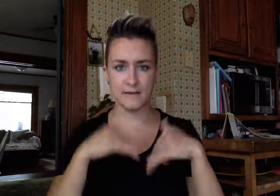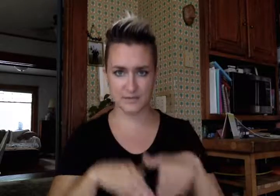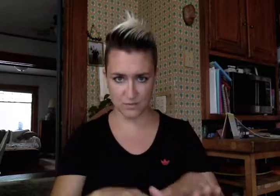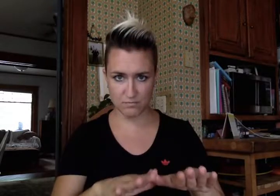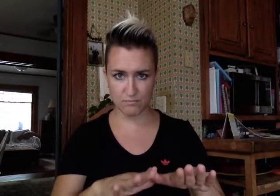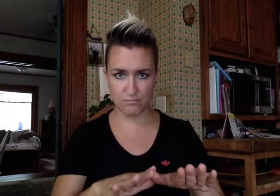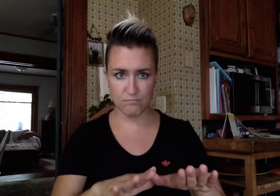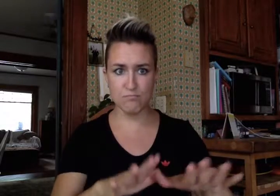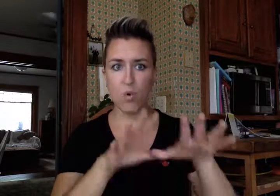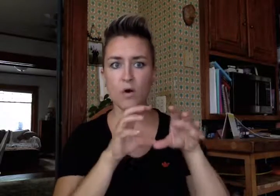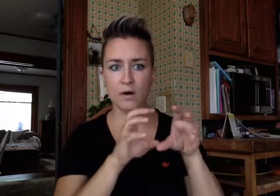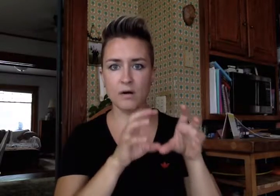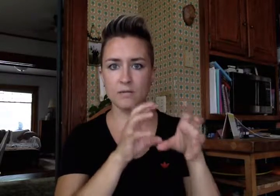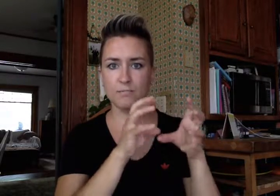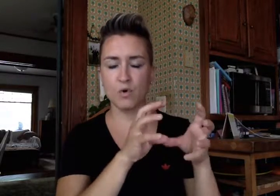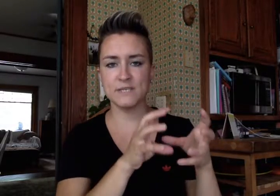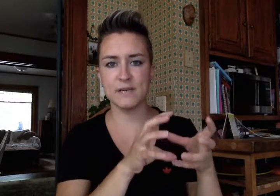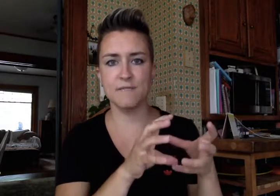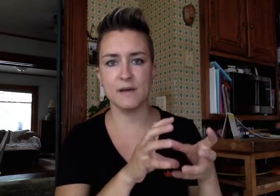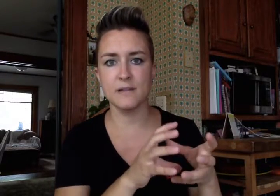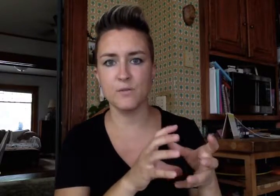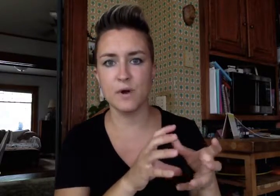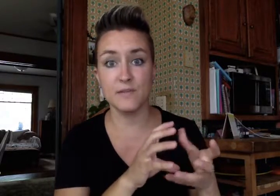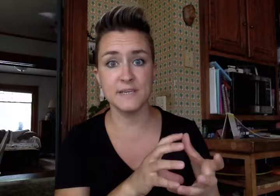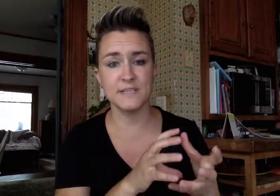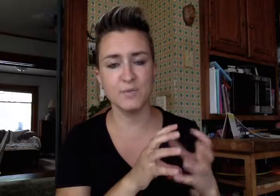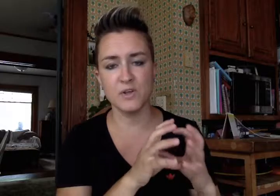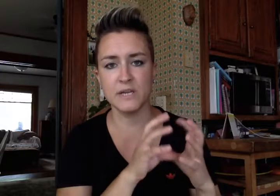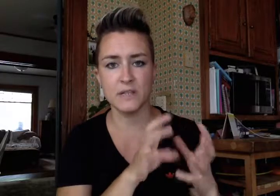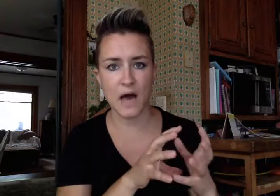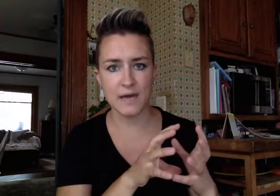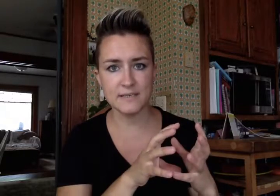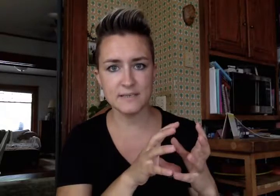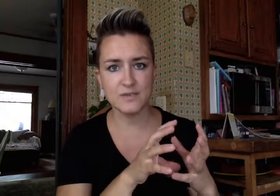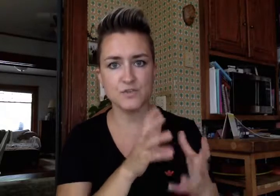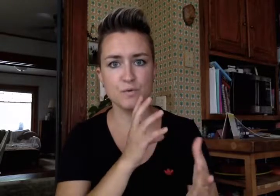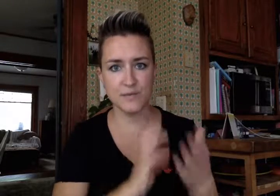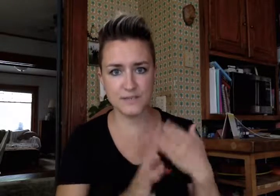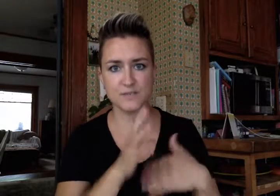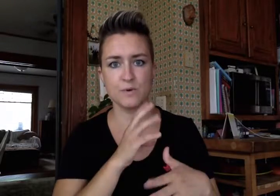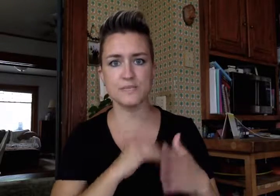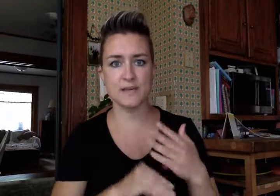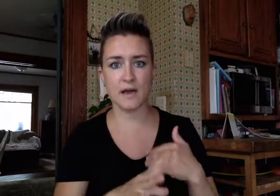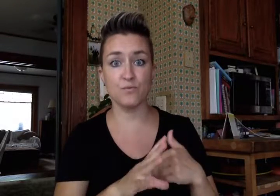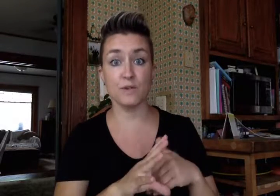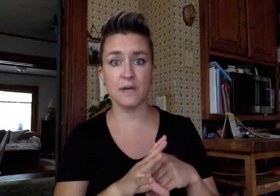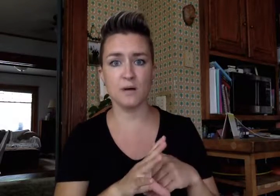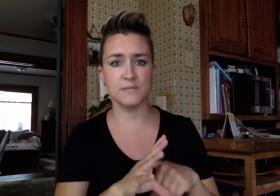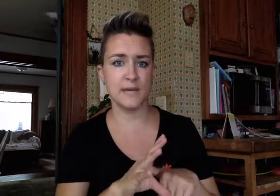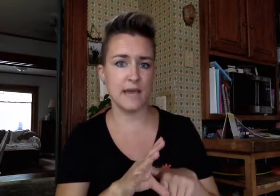is more significantly where the disability lies. So this is where sign really comes in